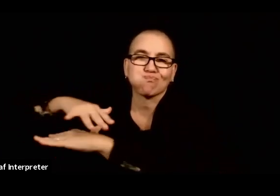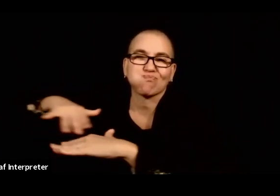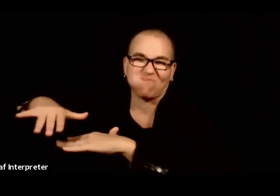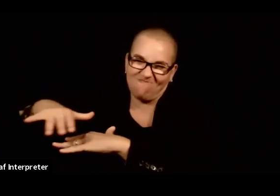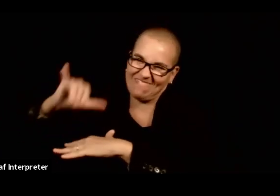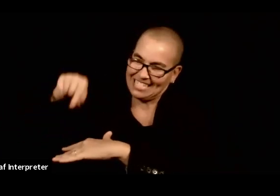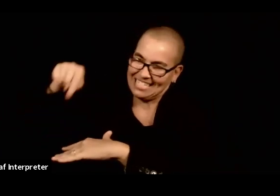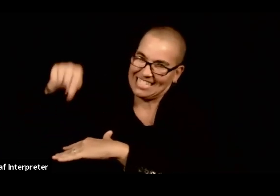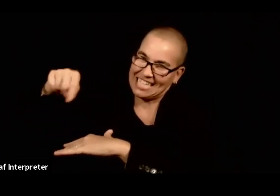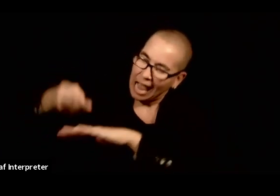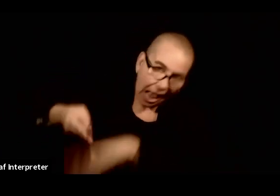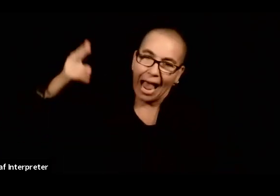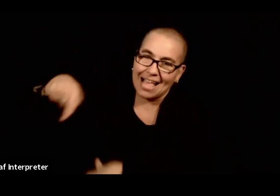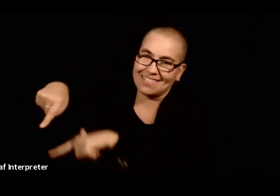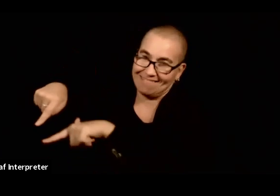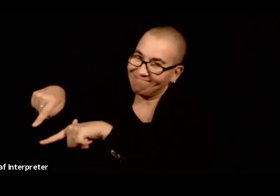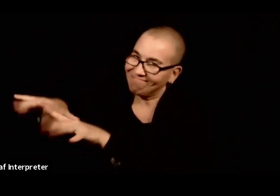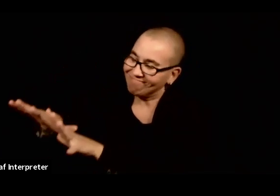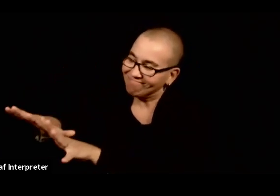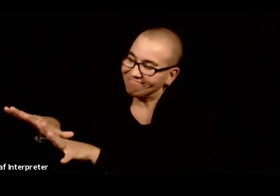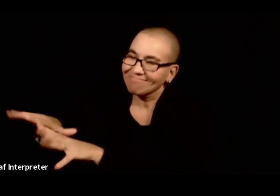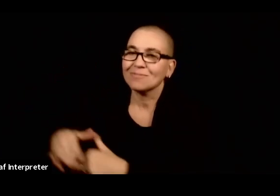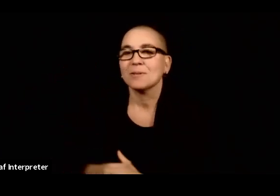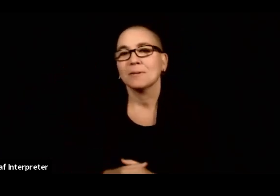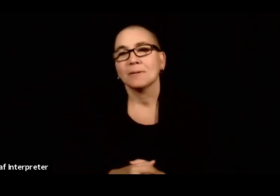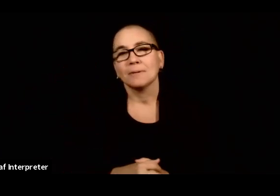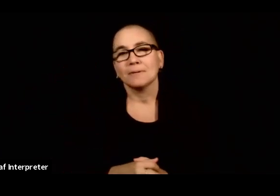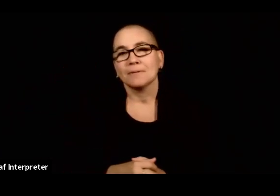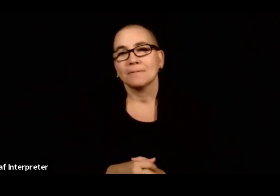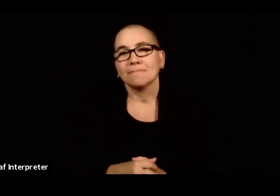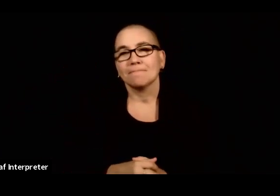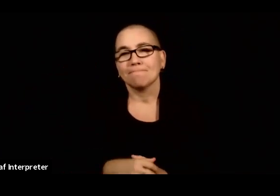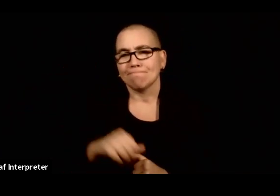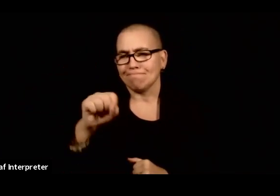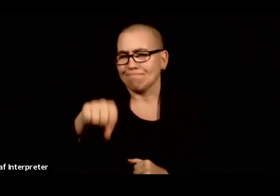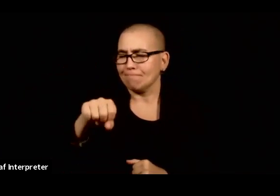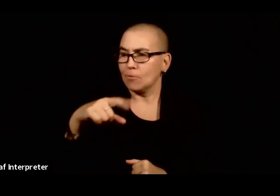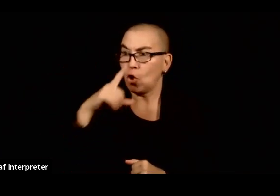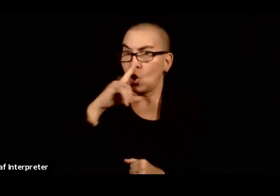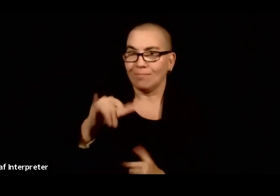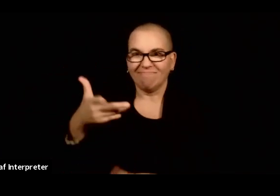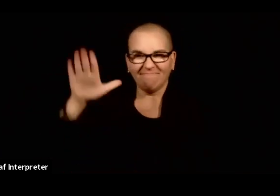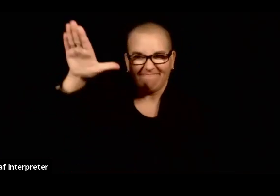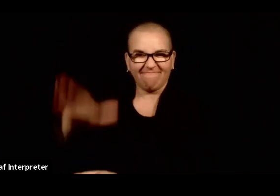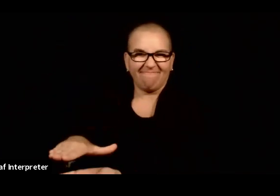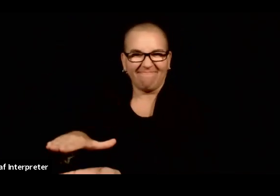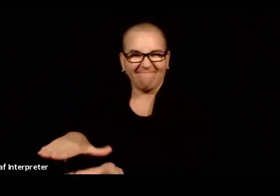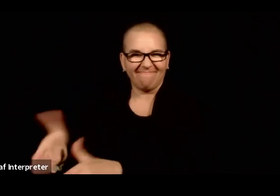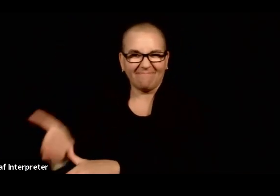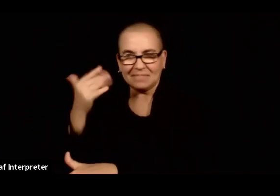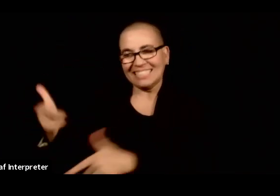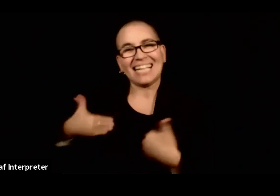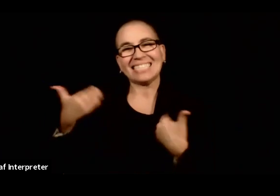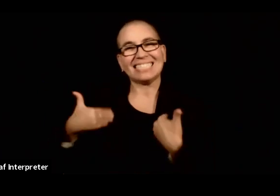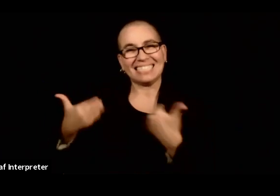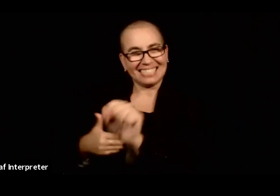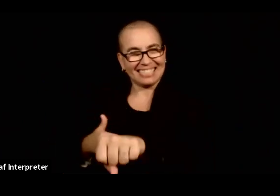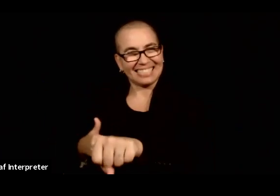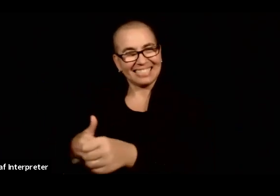fewer hospitalizations and deaths. But what we really do also focus on is the secondary and tertiary